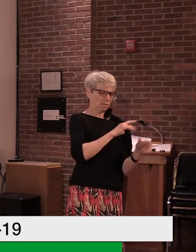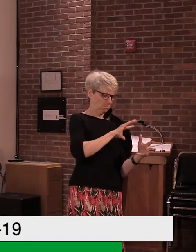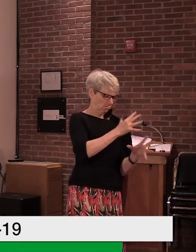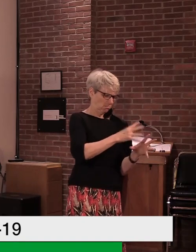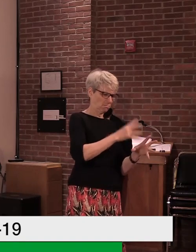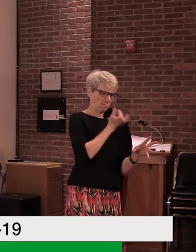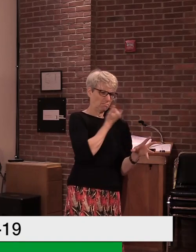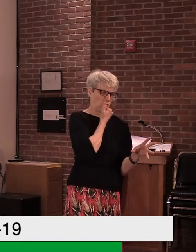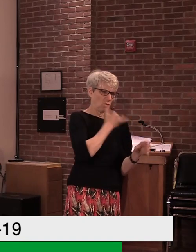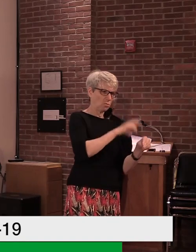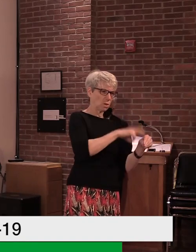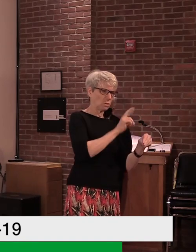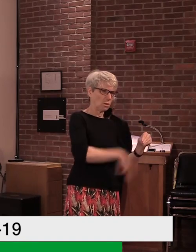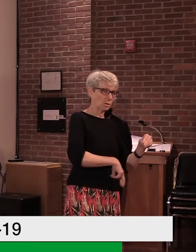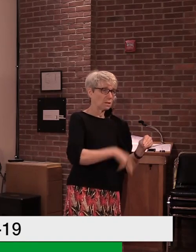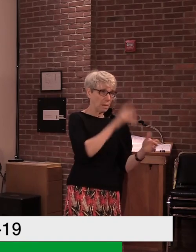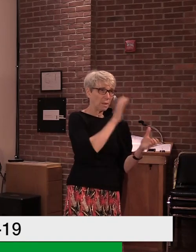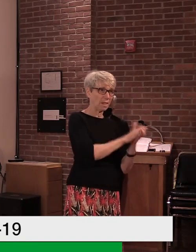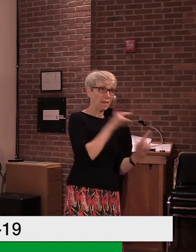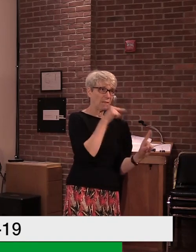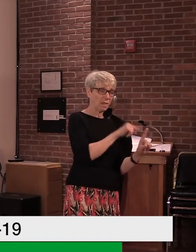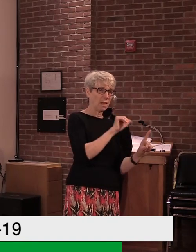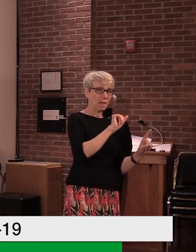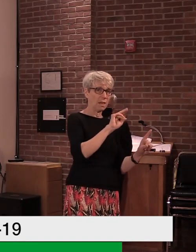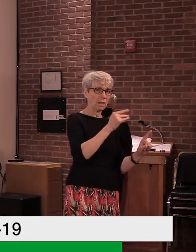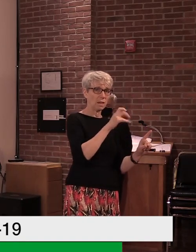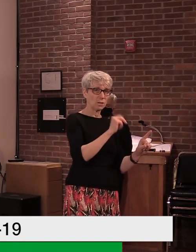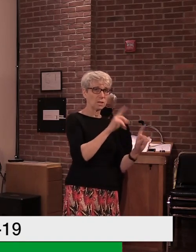think these machines will play a role in the future.